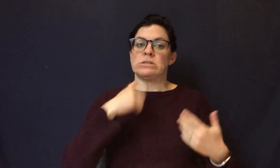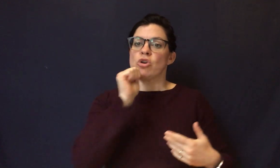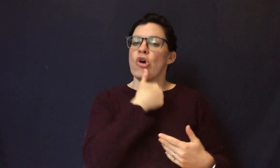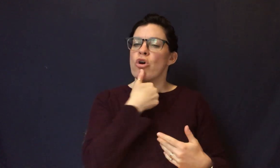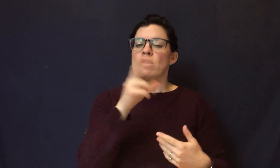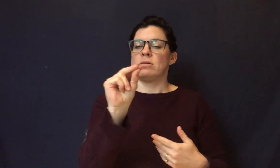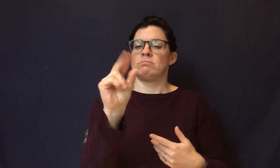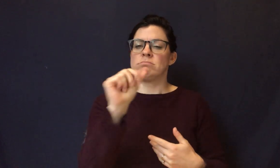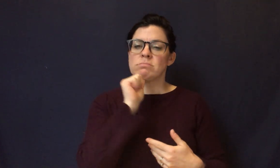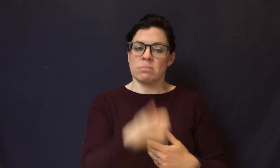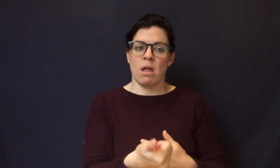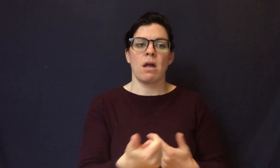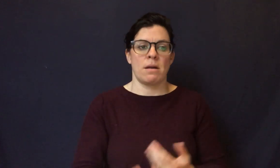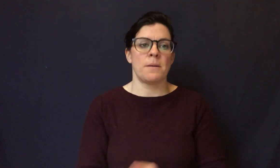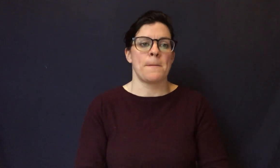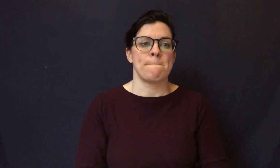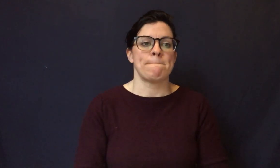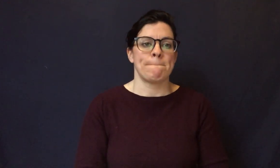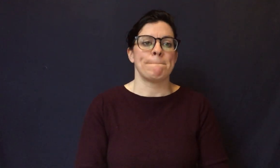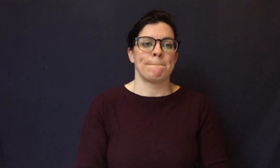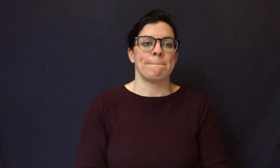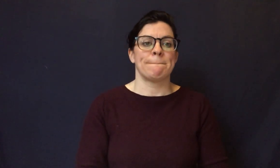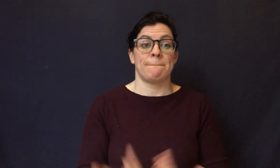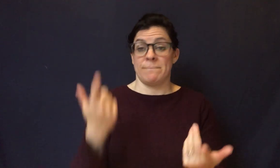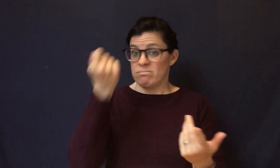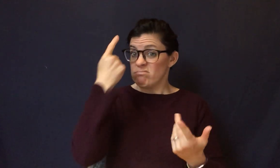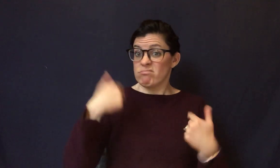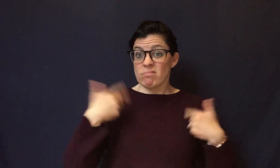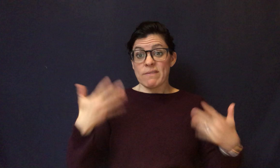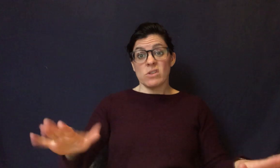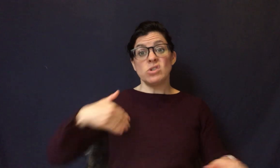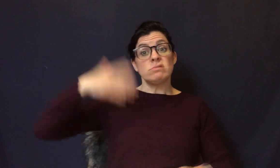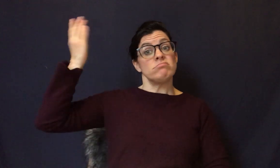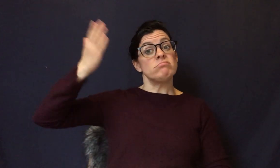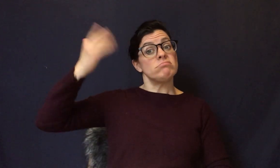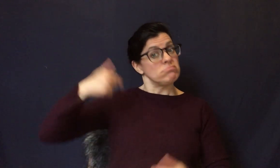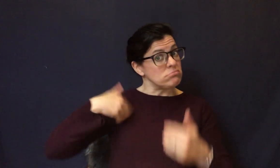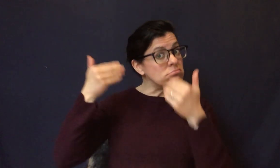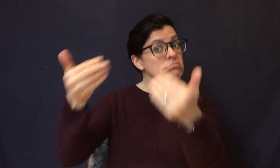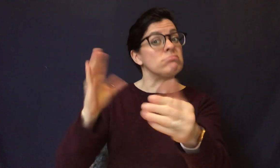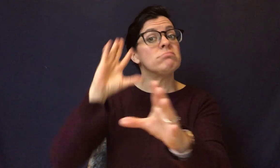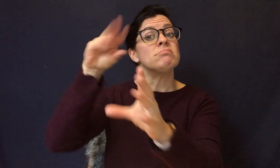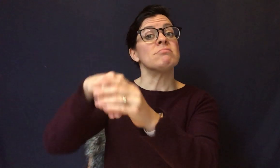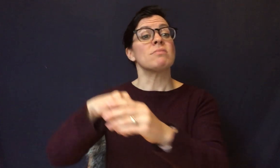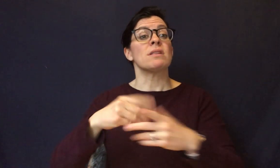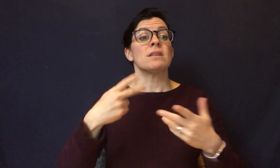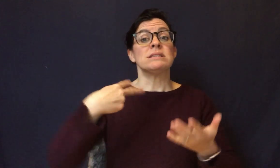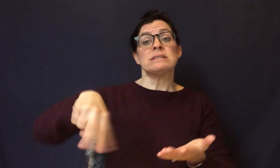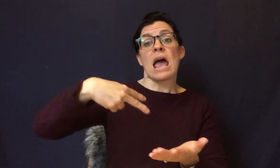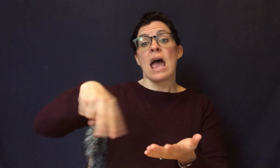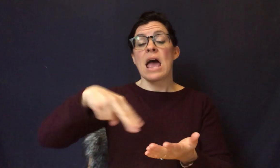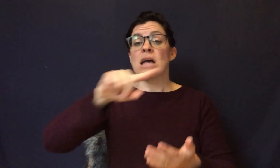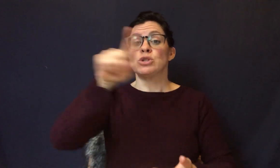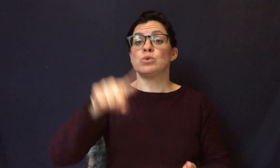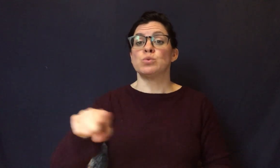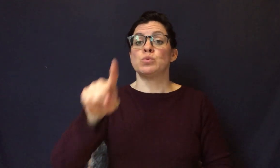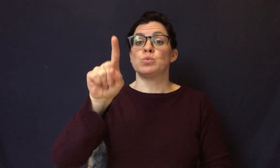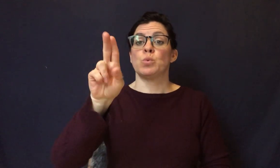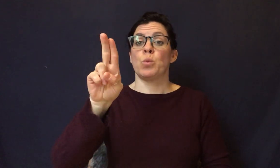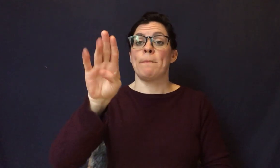So, it's too little chilly to go take a bike ride. But you got to warm up. You got to stretch your muscles. You got to make sure your muscles are